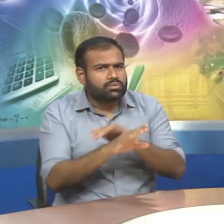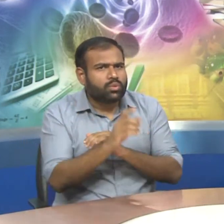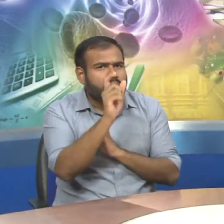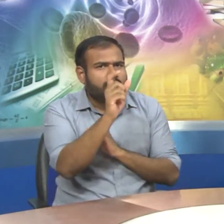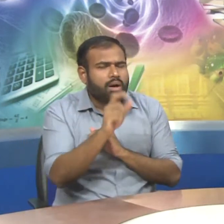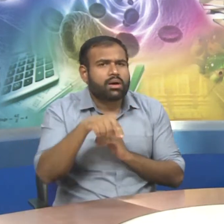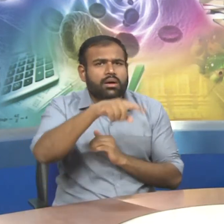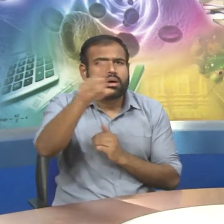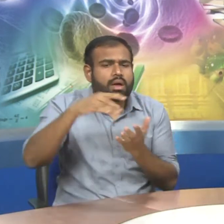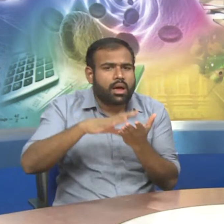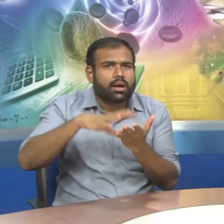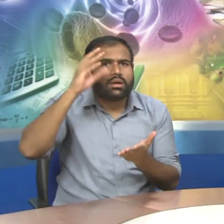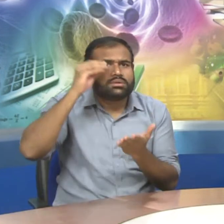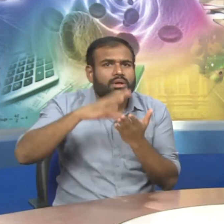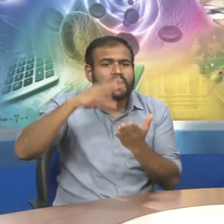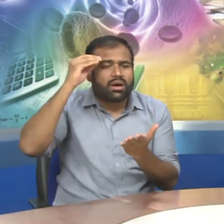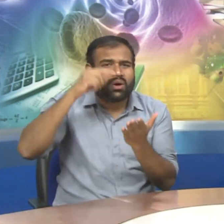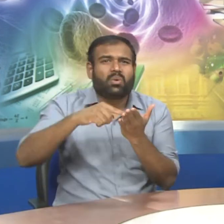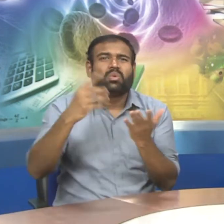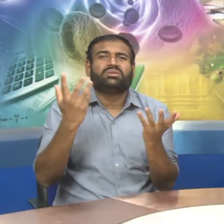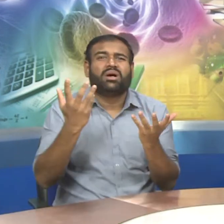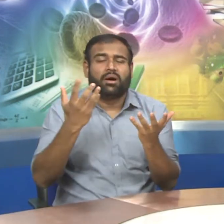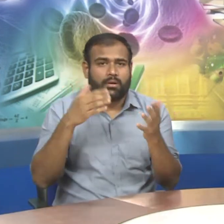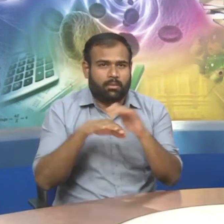about the word structure,